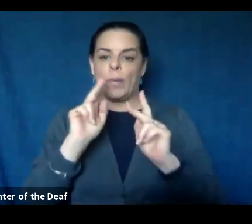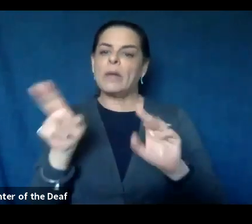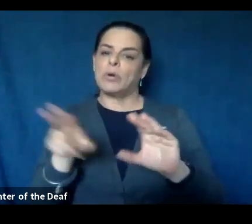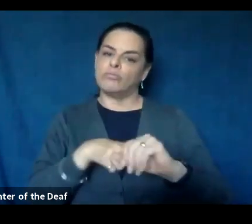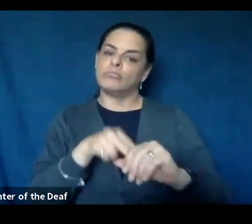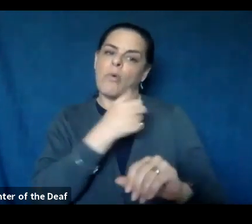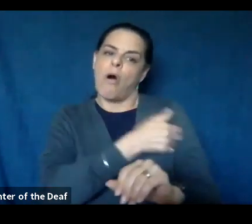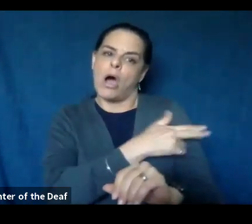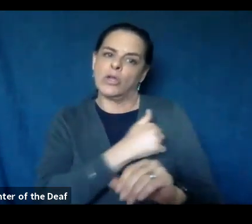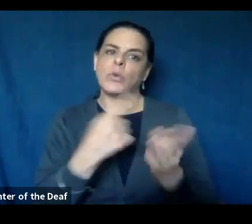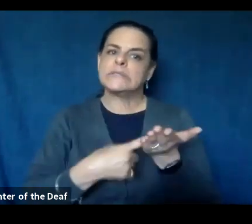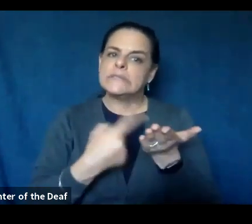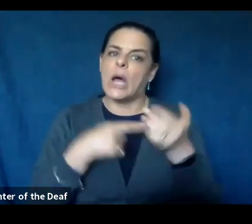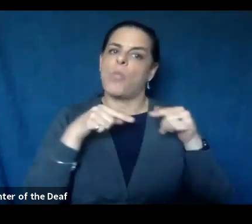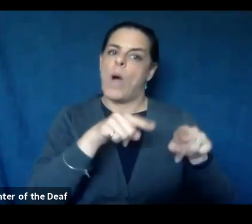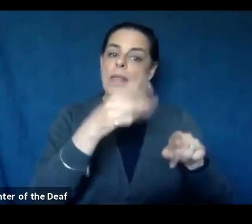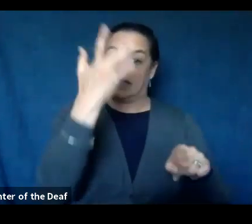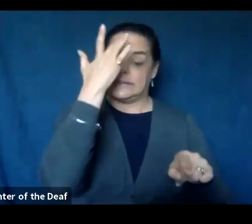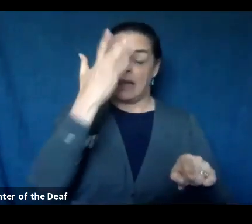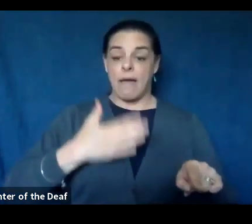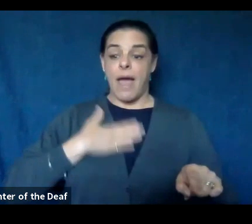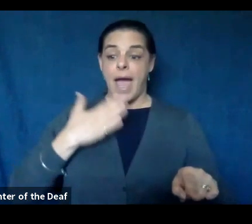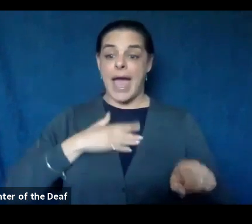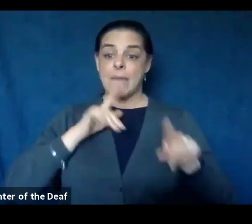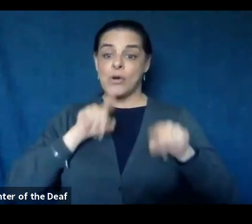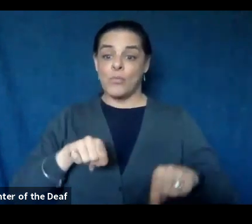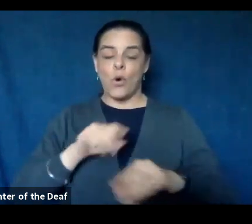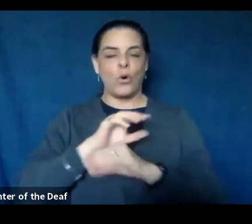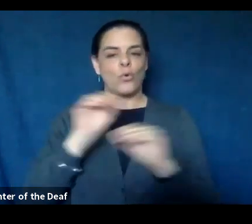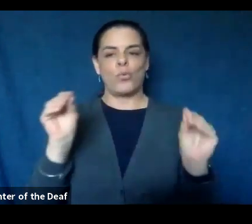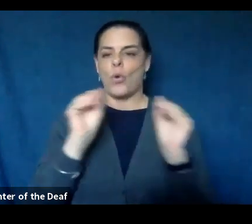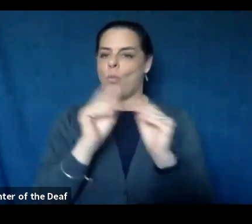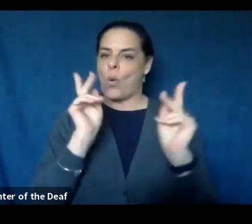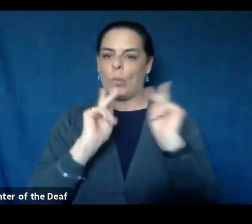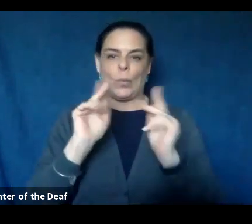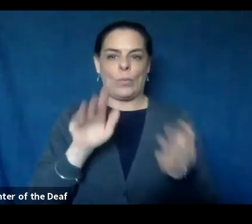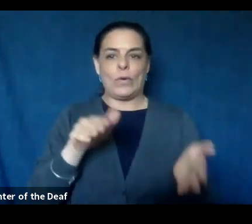in their illness, and we are happy to report that no additional people have